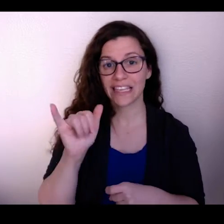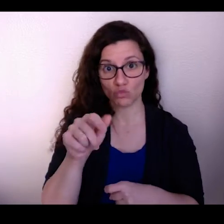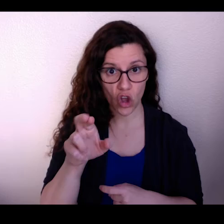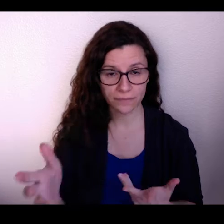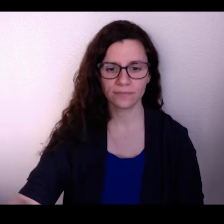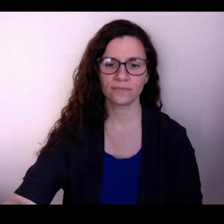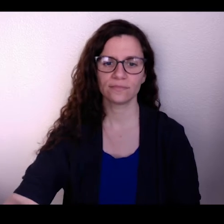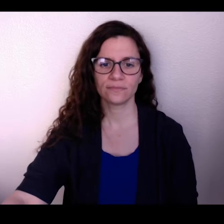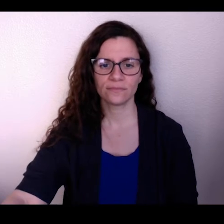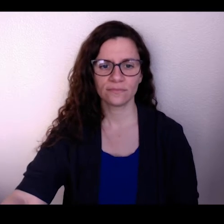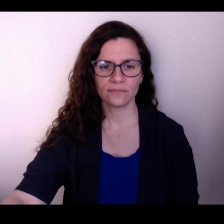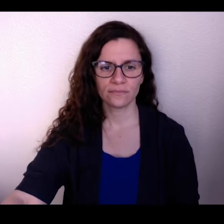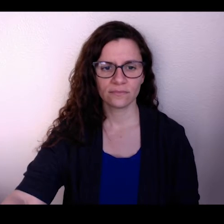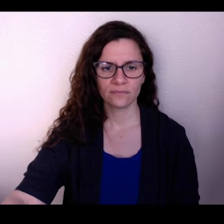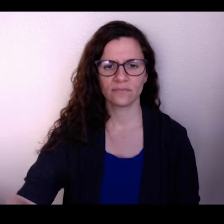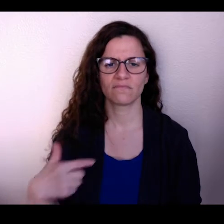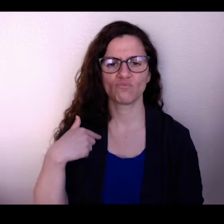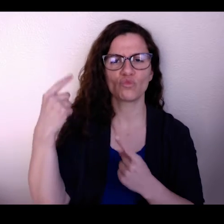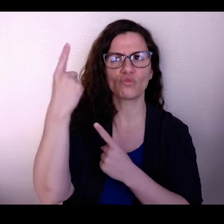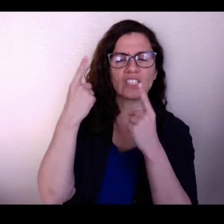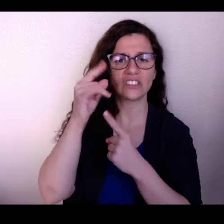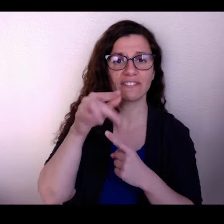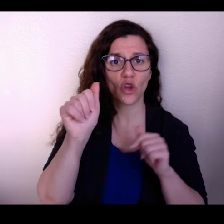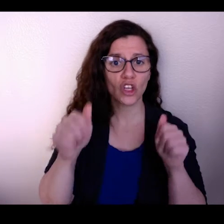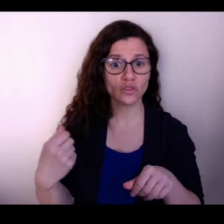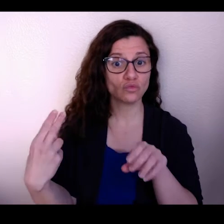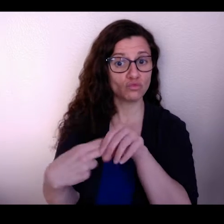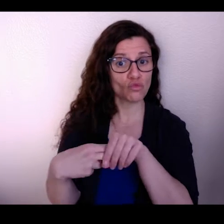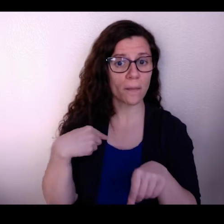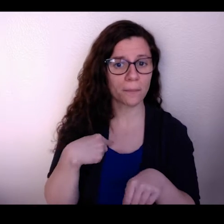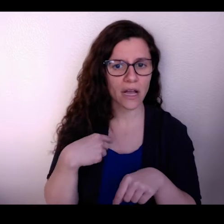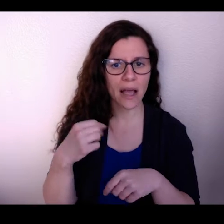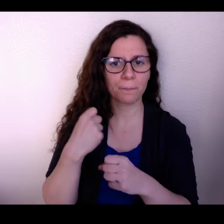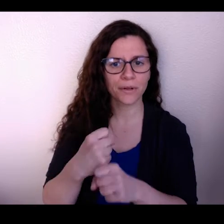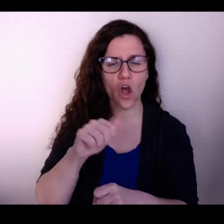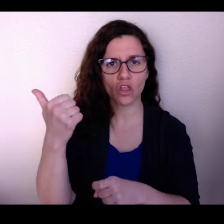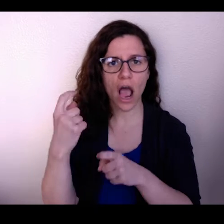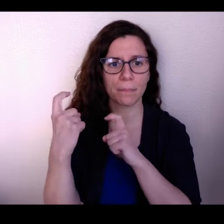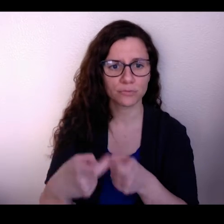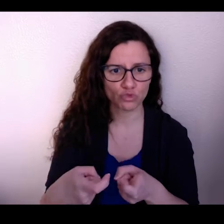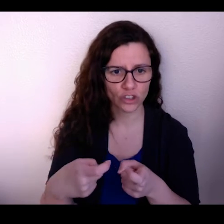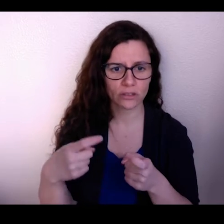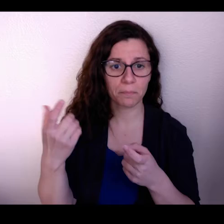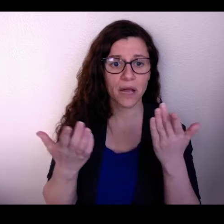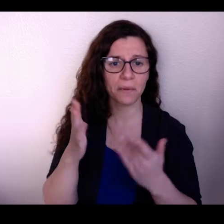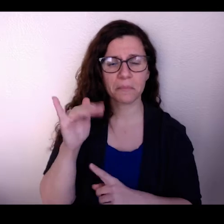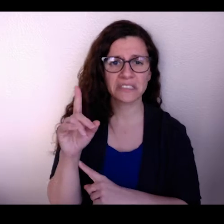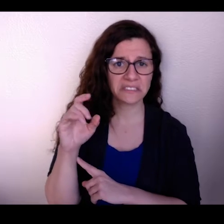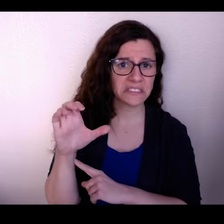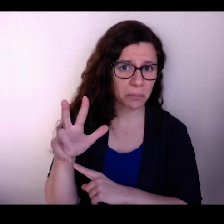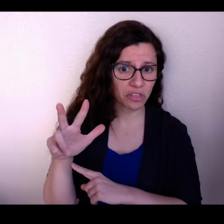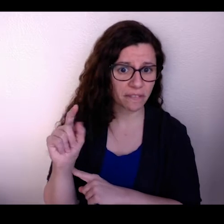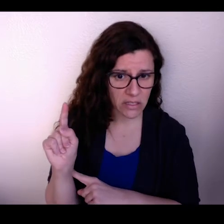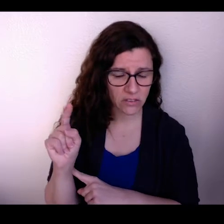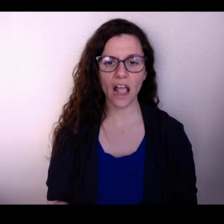support. I am a donor, like you are, and I was wondering if you could join me in making another